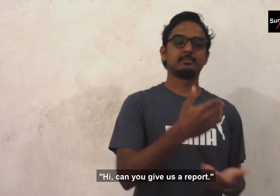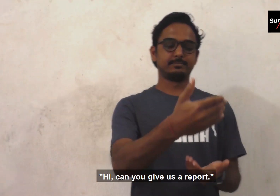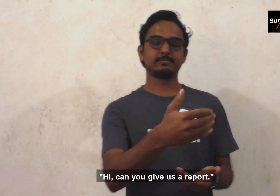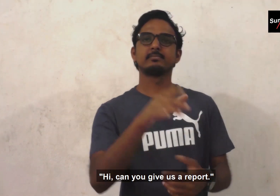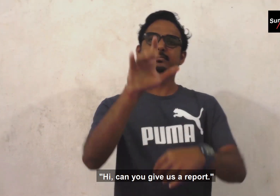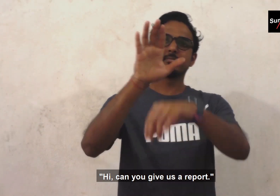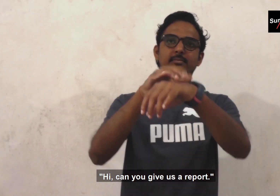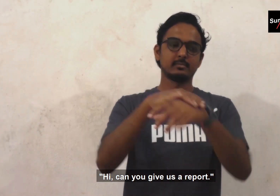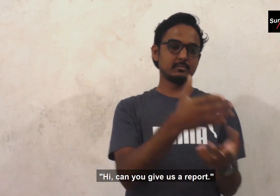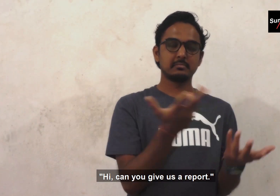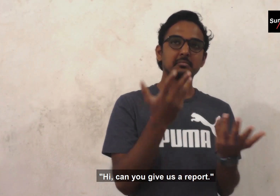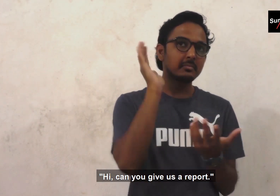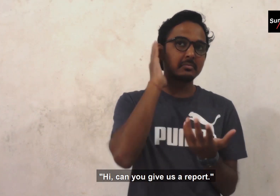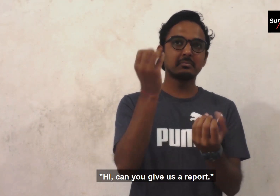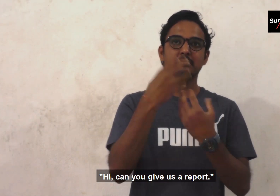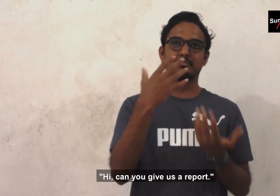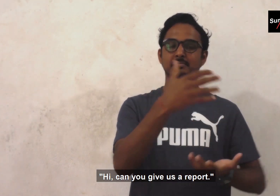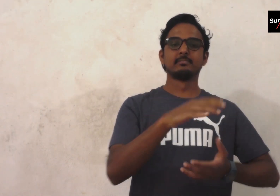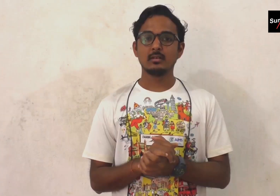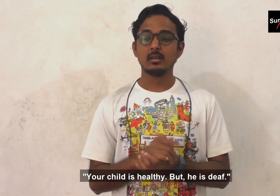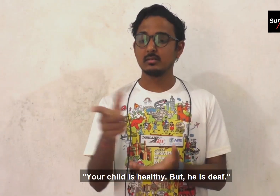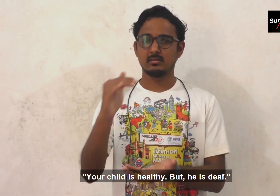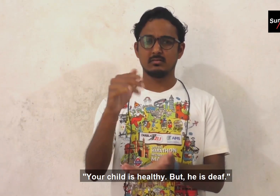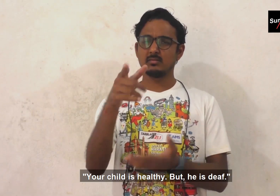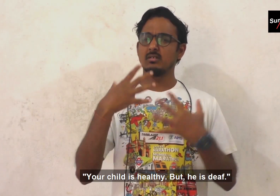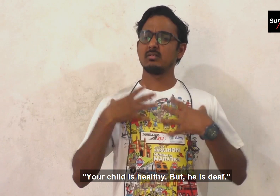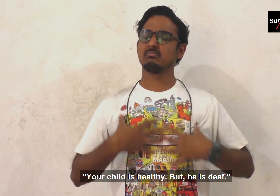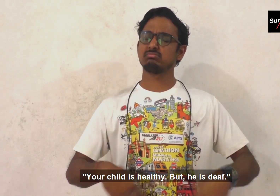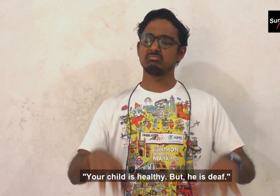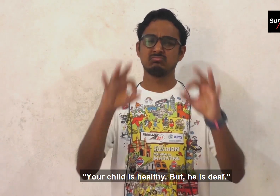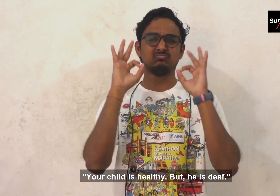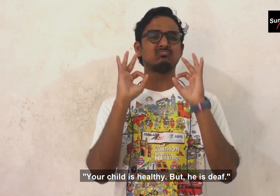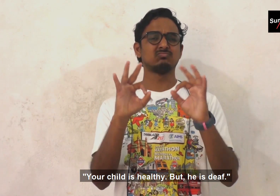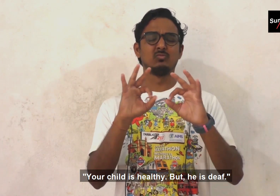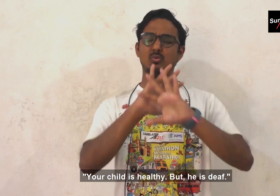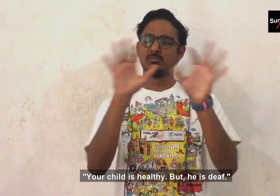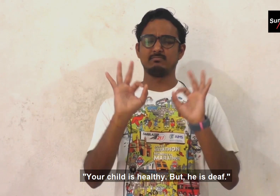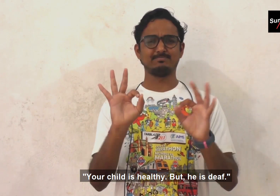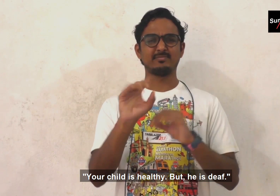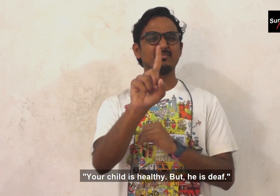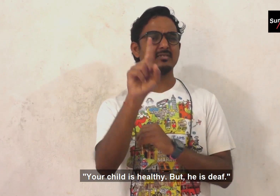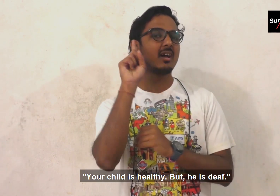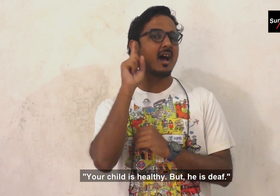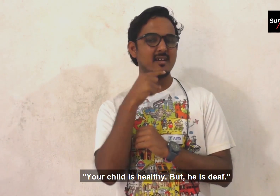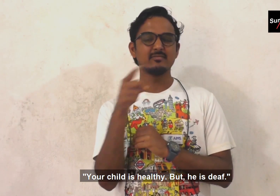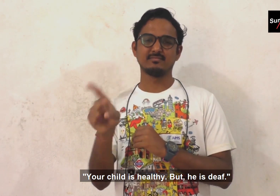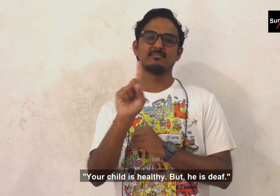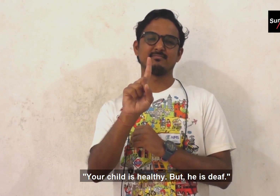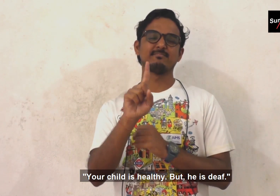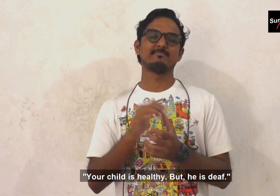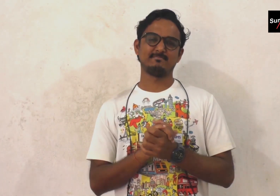Hi, can you give us a report? Your child is healthy. But, he is deaf.